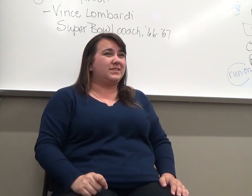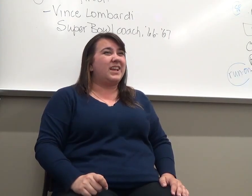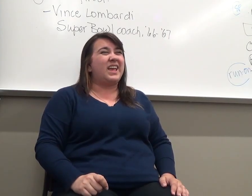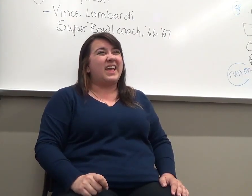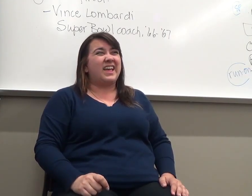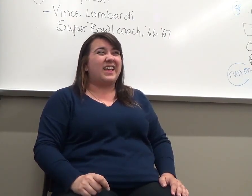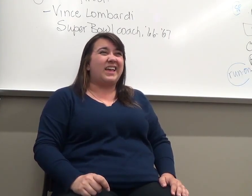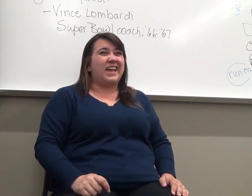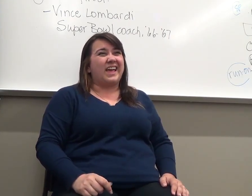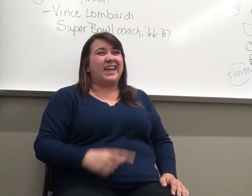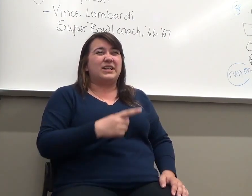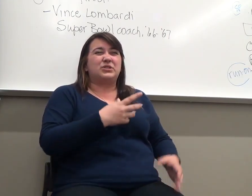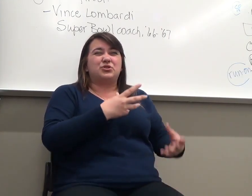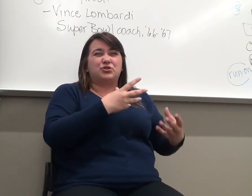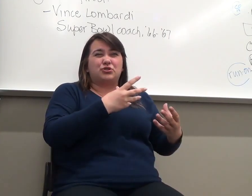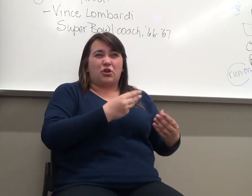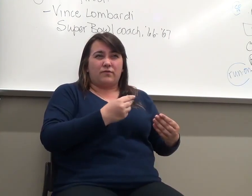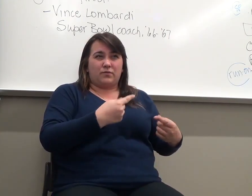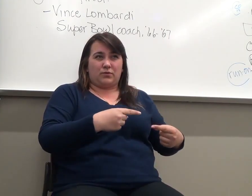Again, it's a soft argument.